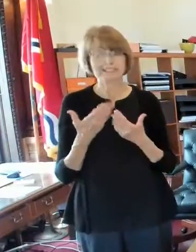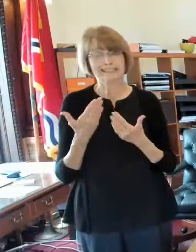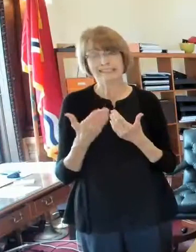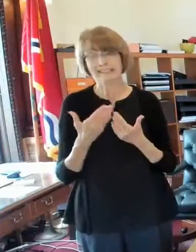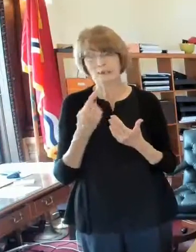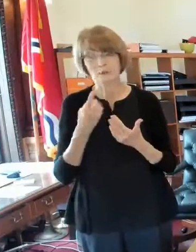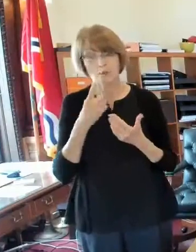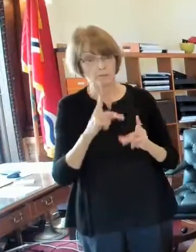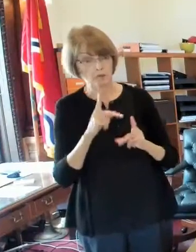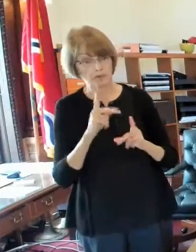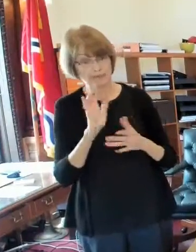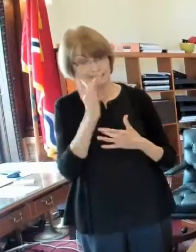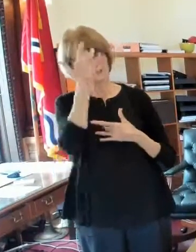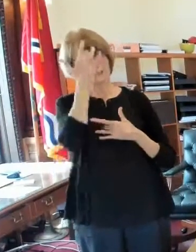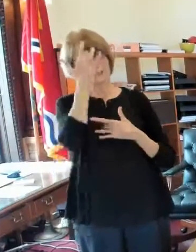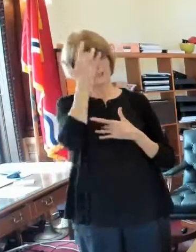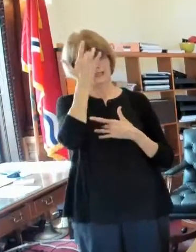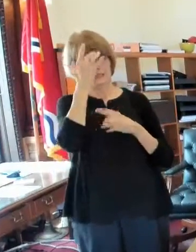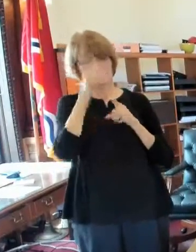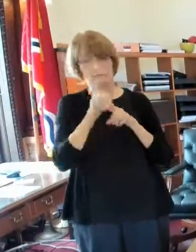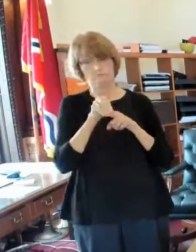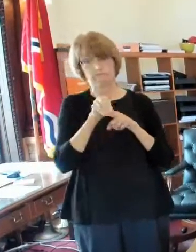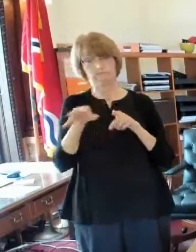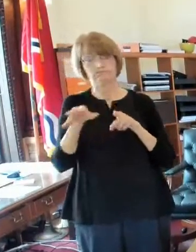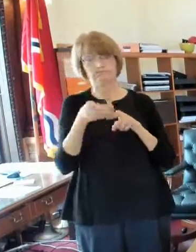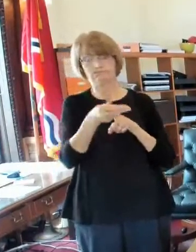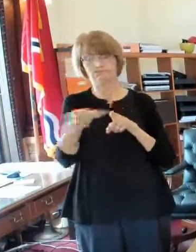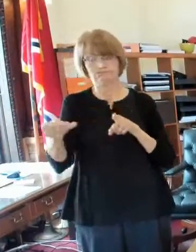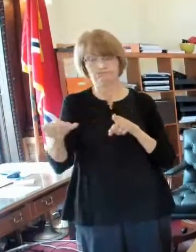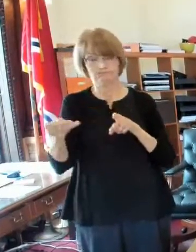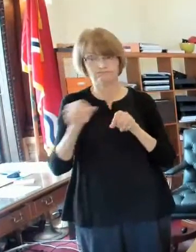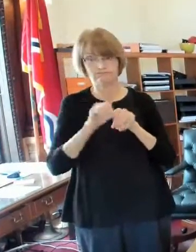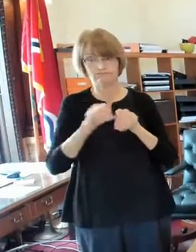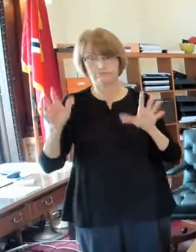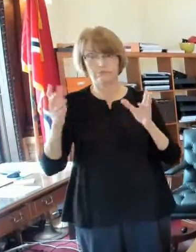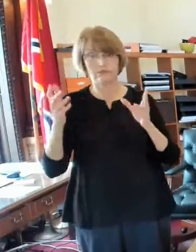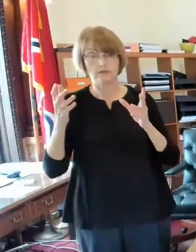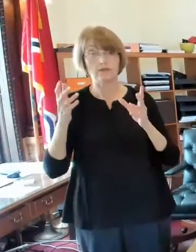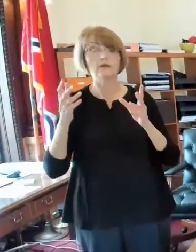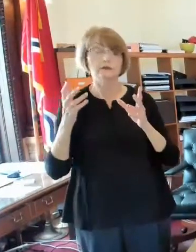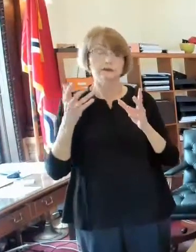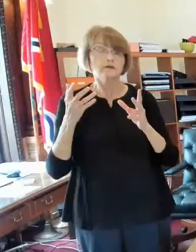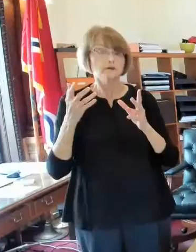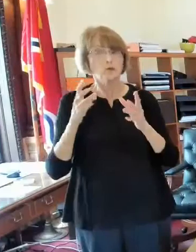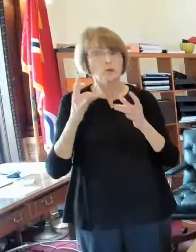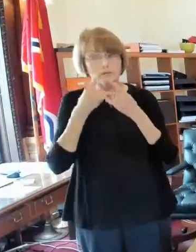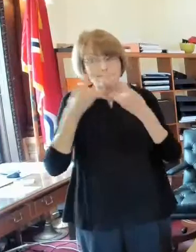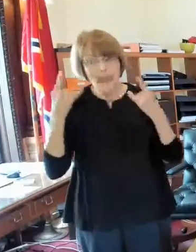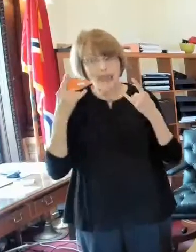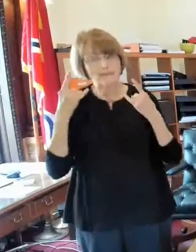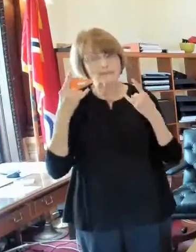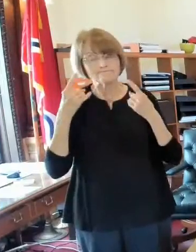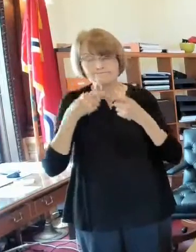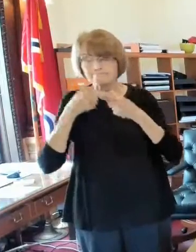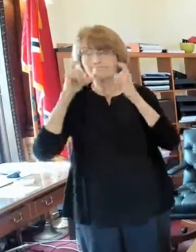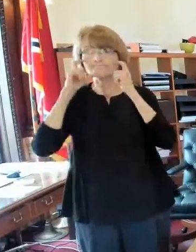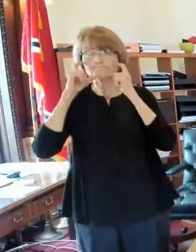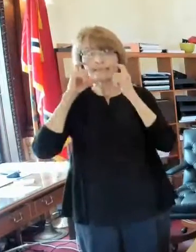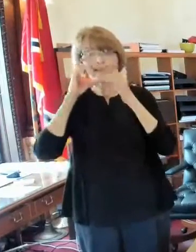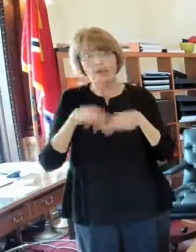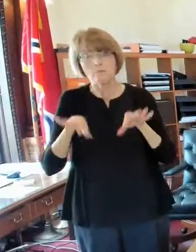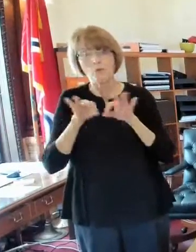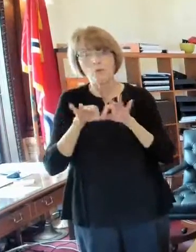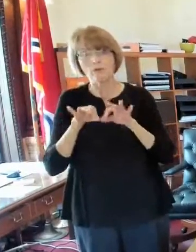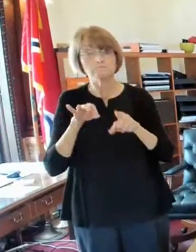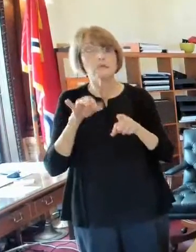sick, for everybody to get sick. And so that mask wearing is important. Even if you're in a dorm,